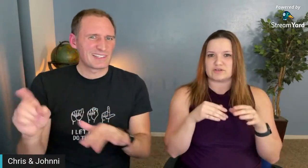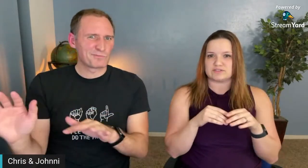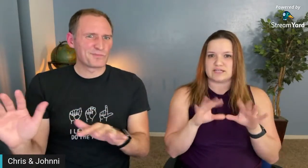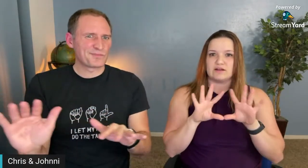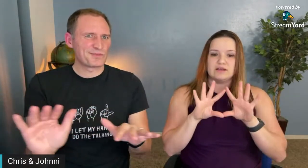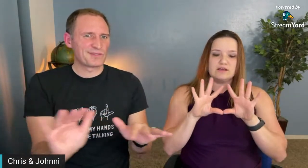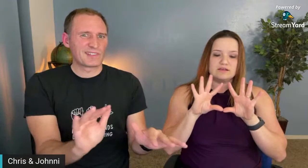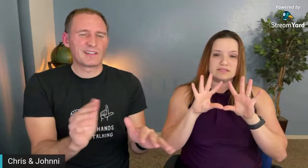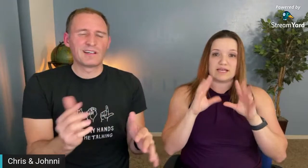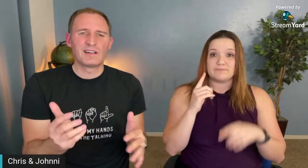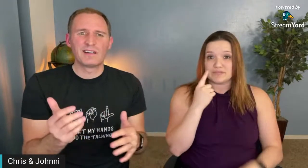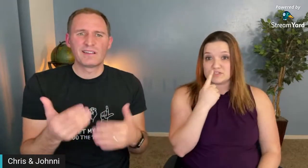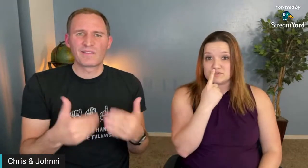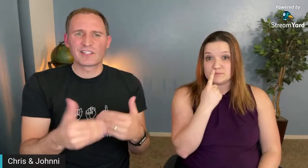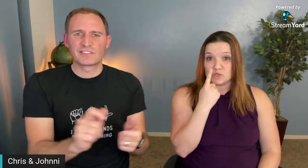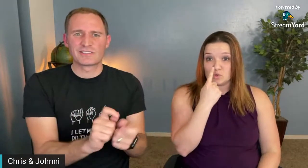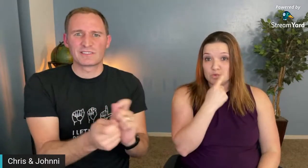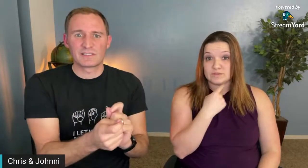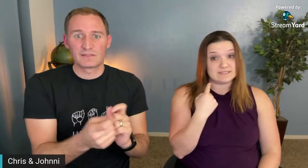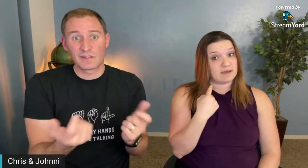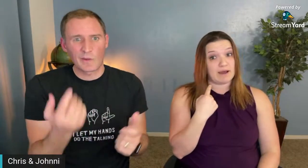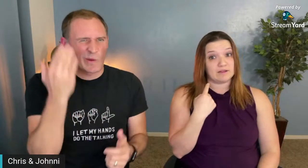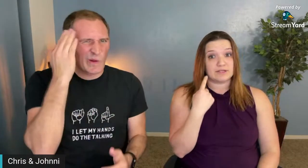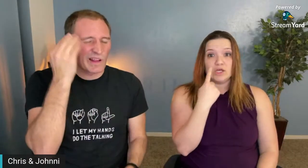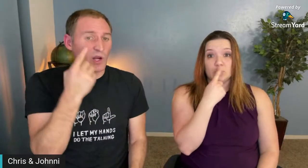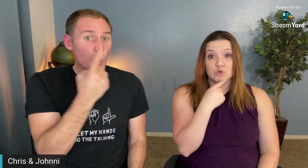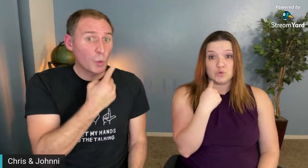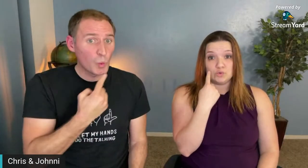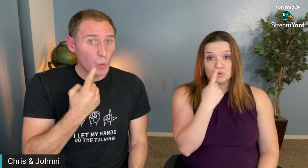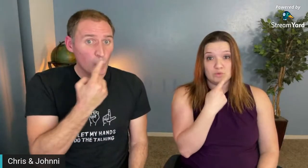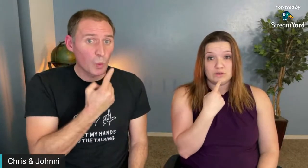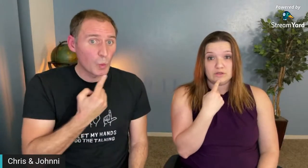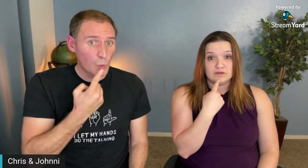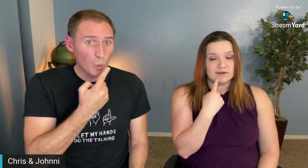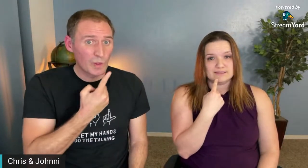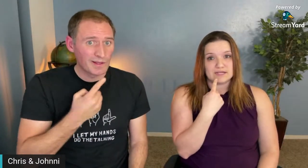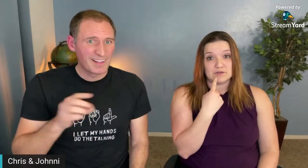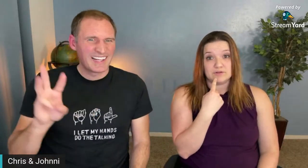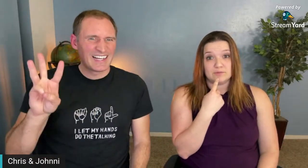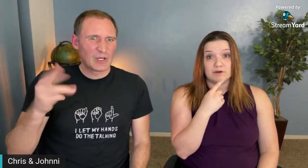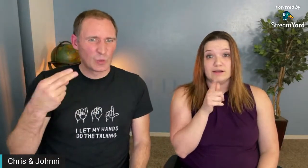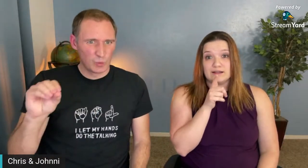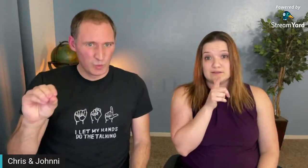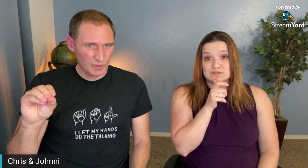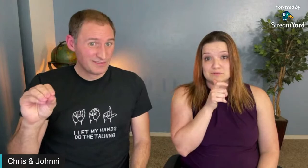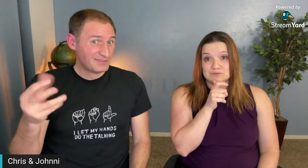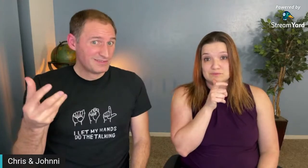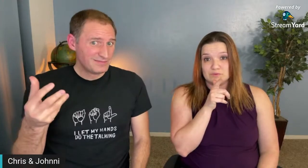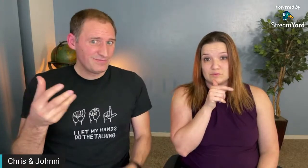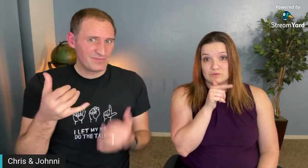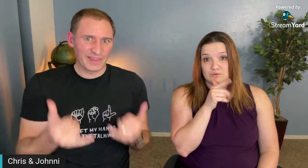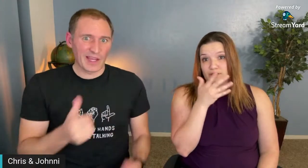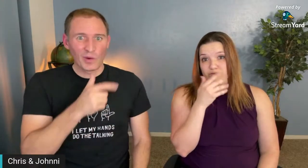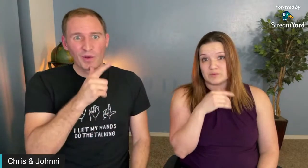trickles down. Like this used to be who. This is how I learned it. Who. That's not who no more. Now it's who, or who, however you want